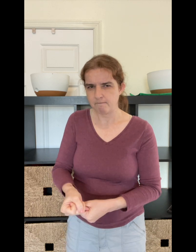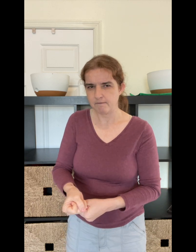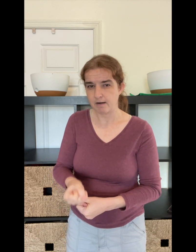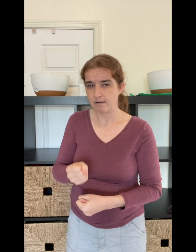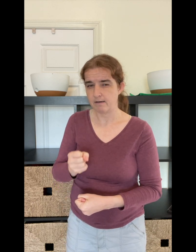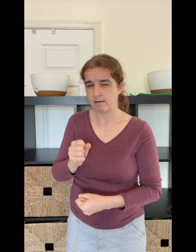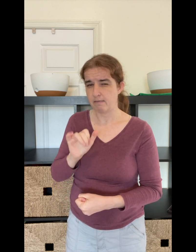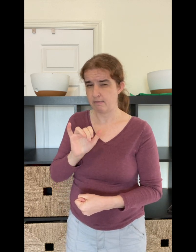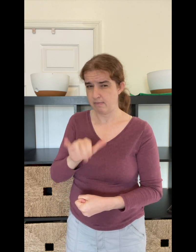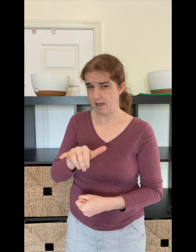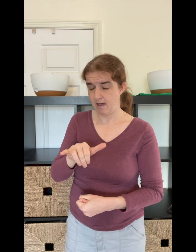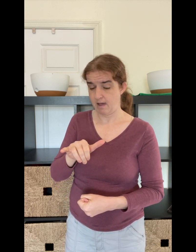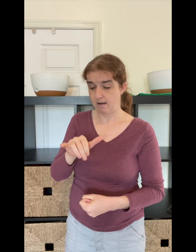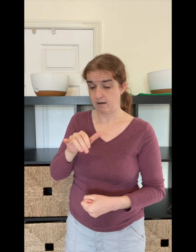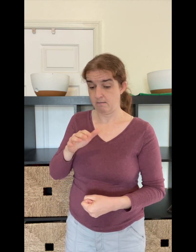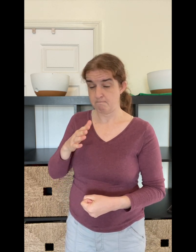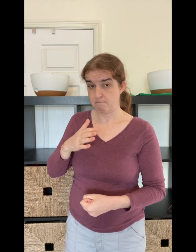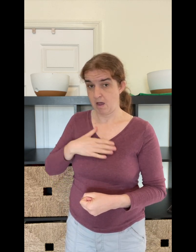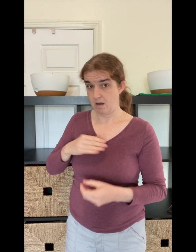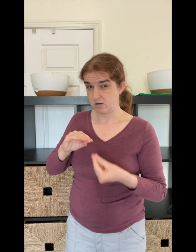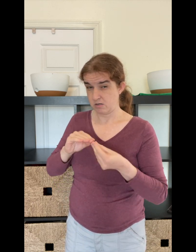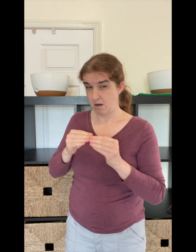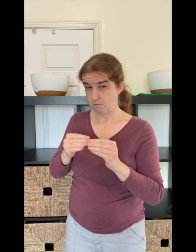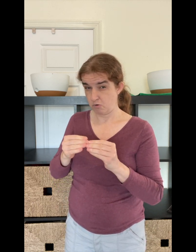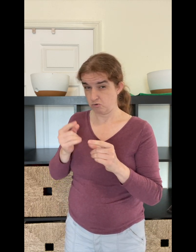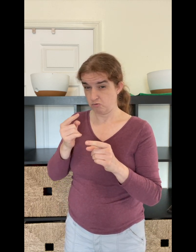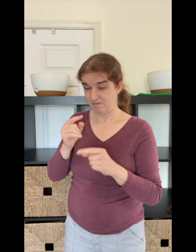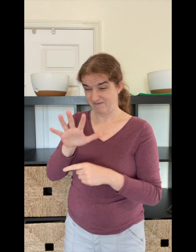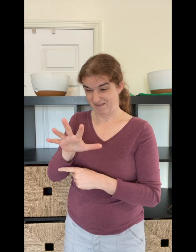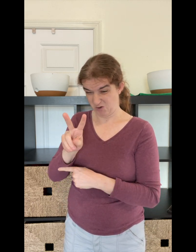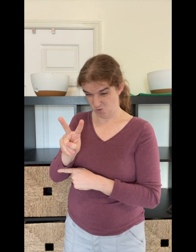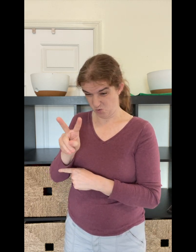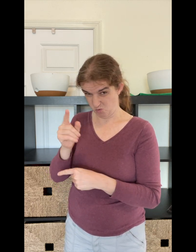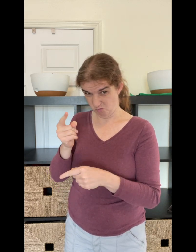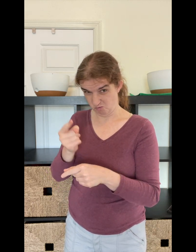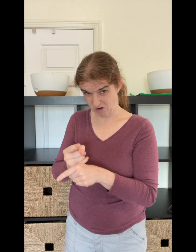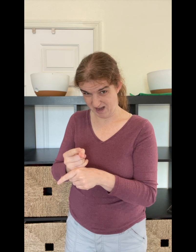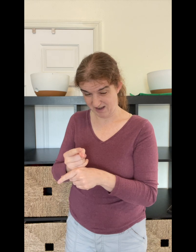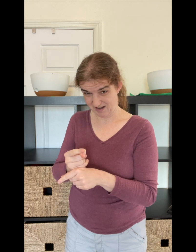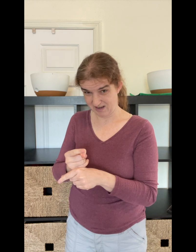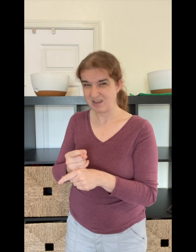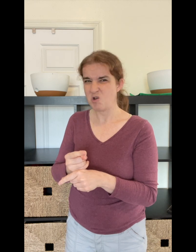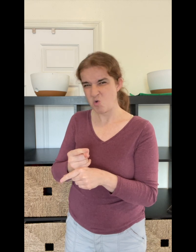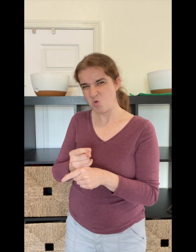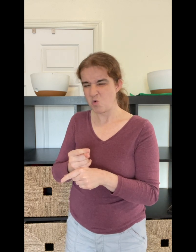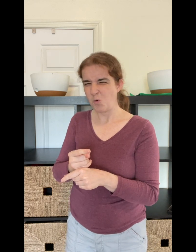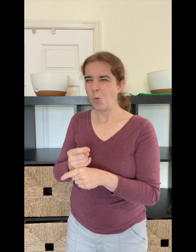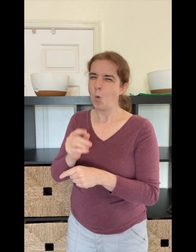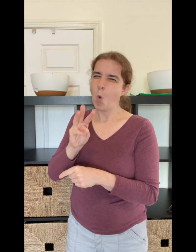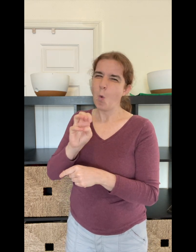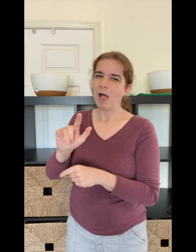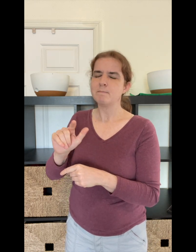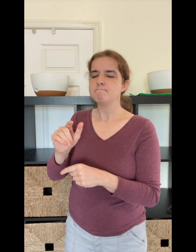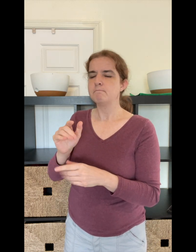95% confident that my number 52 is right.